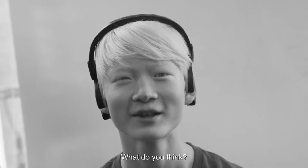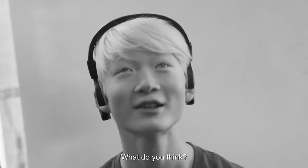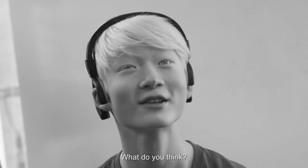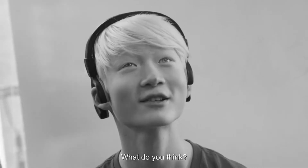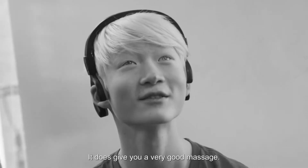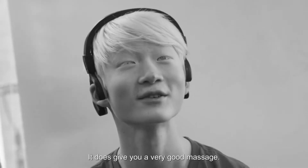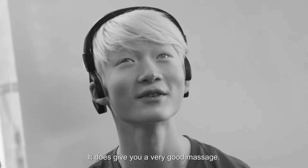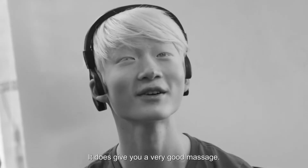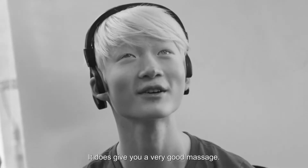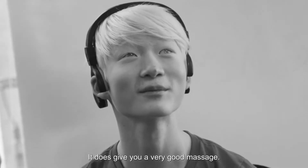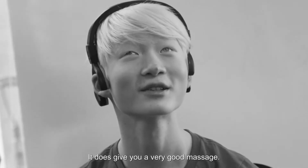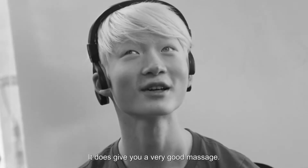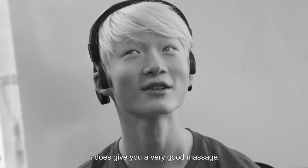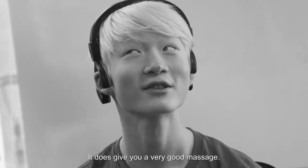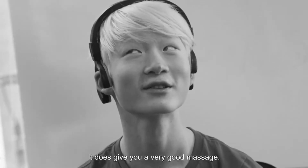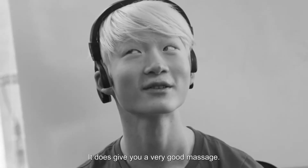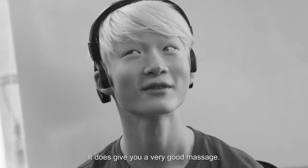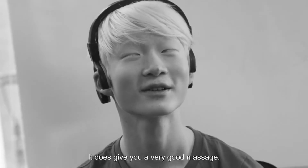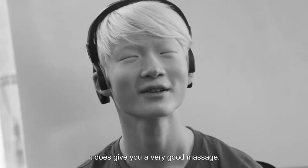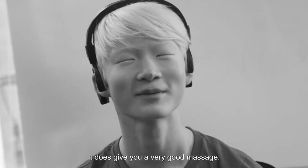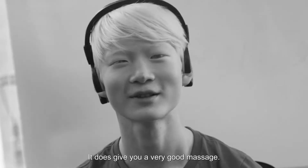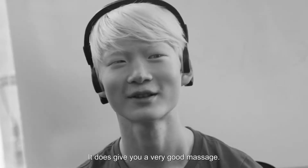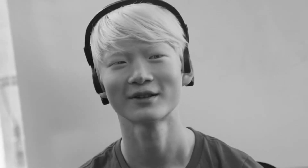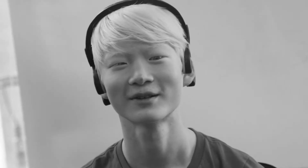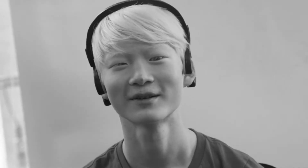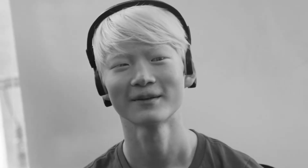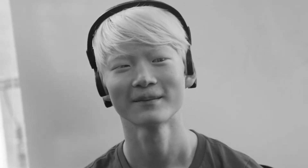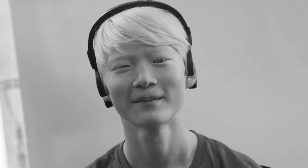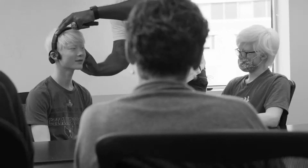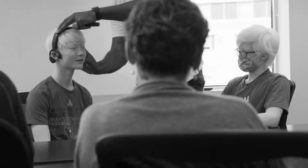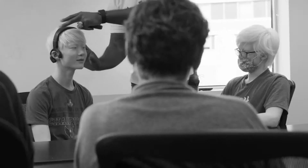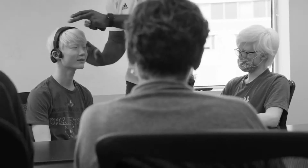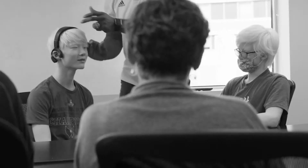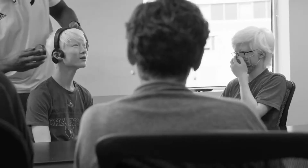What you think? It does give you a very good massage.